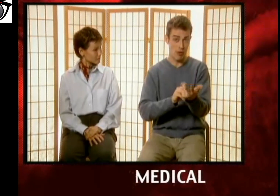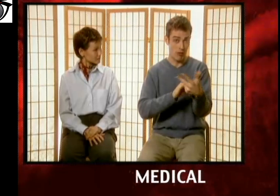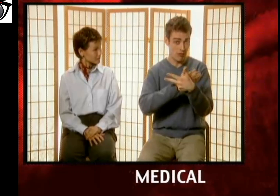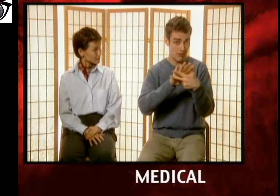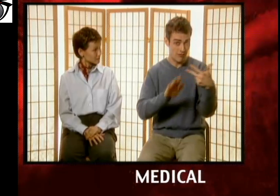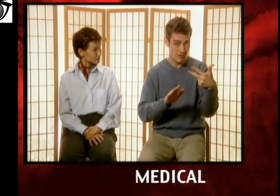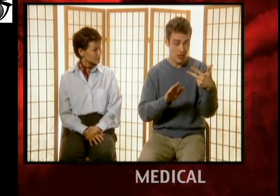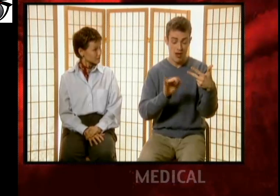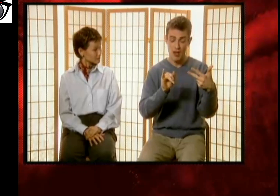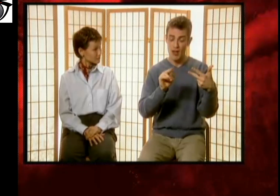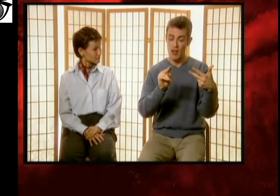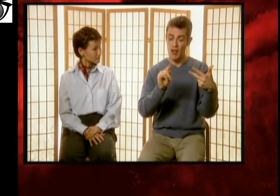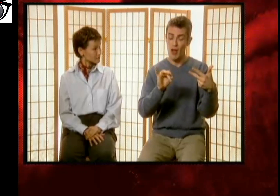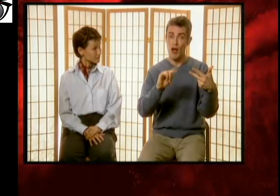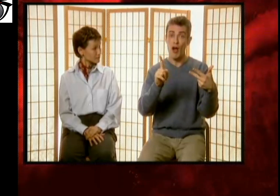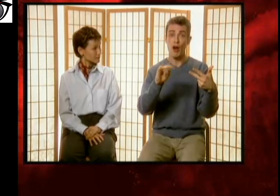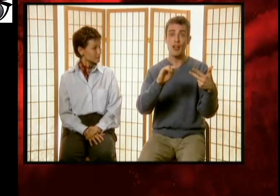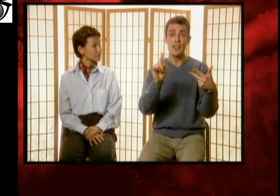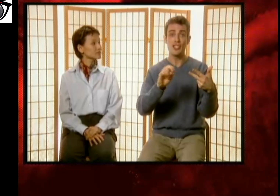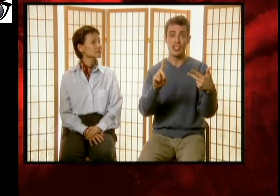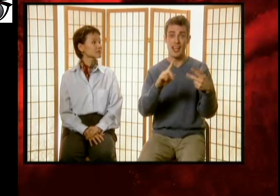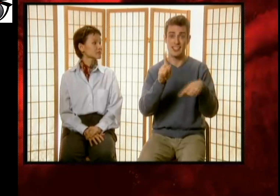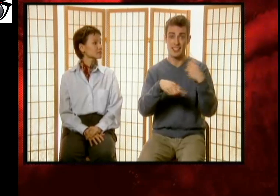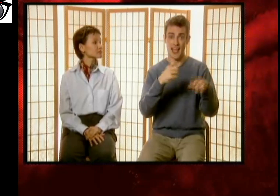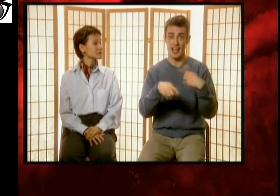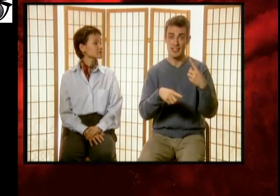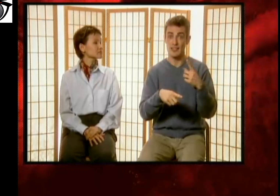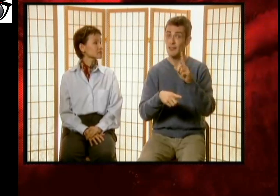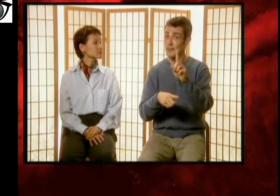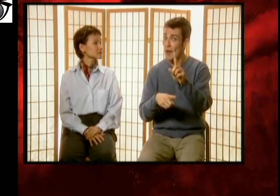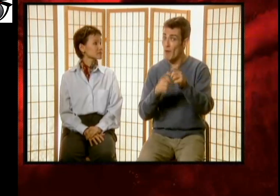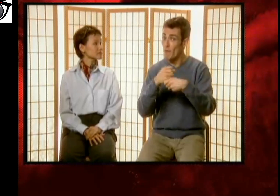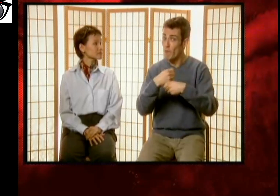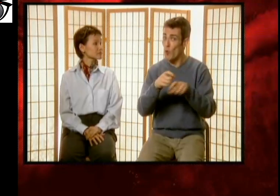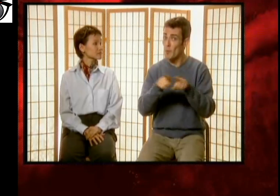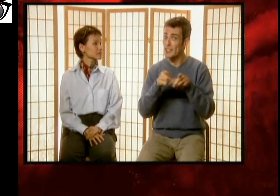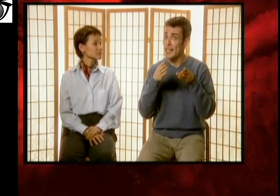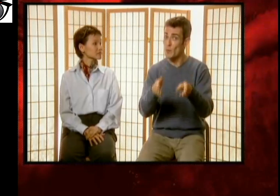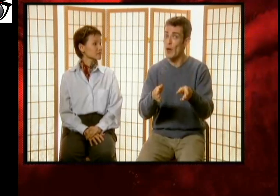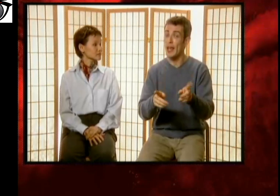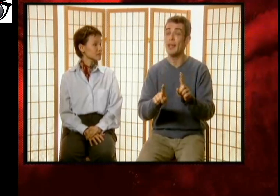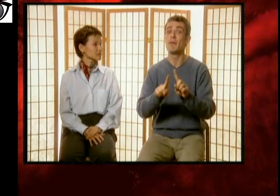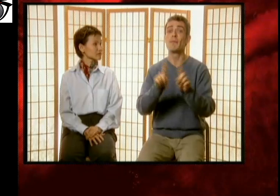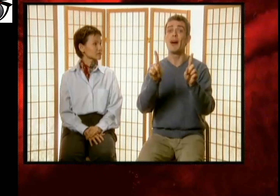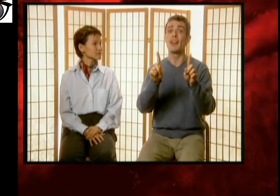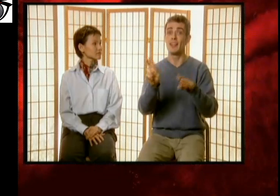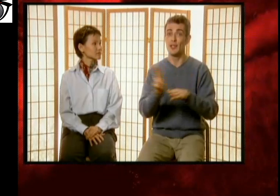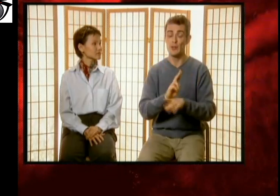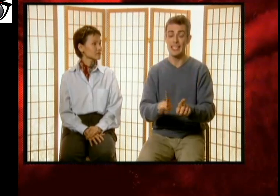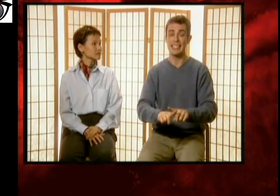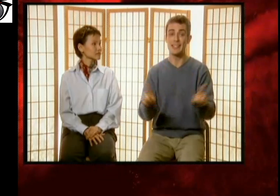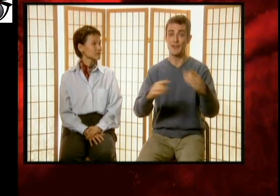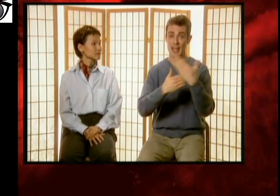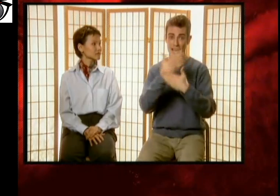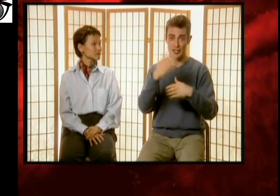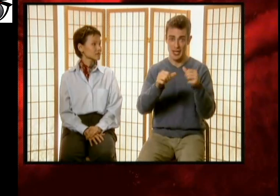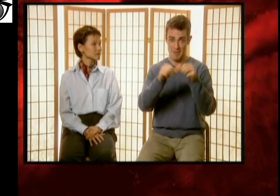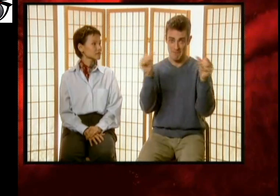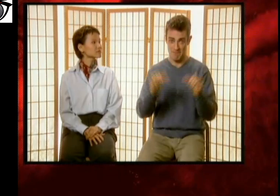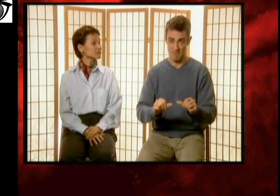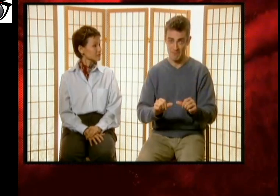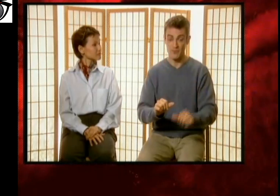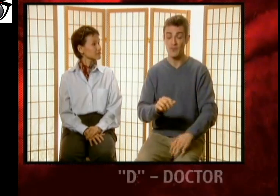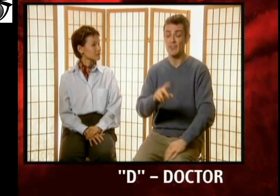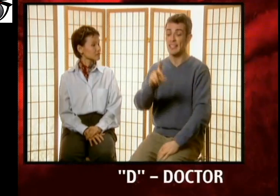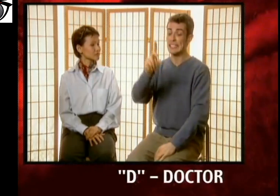and medical are initialized signs, formed the same way, but using a different